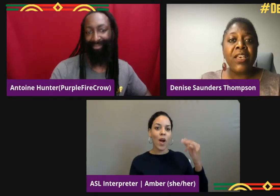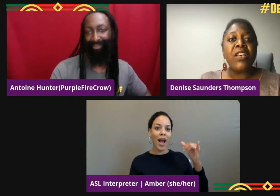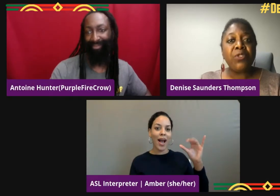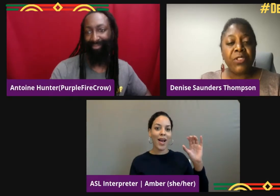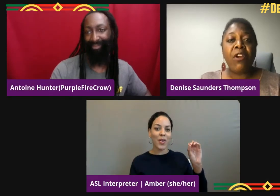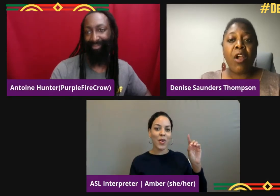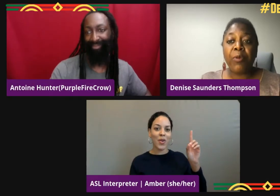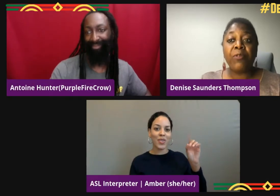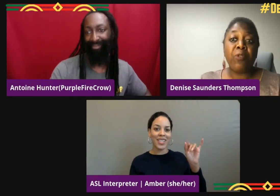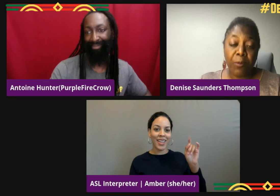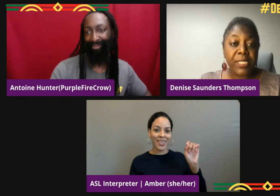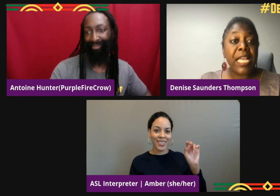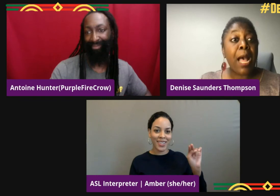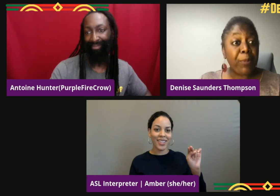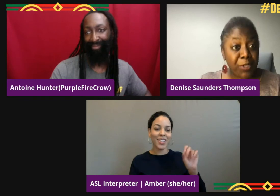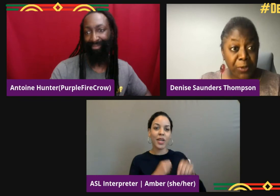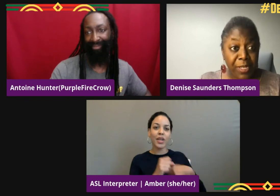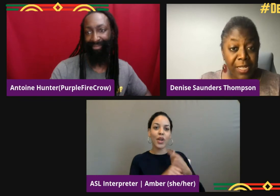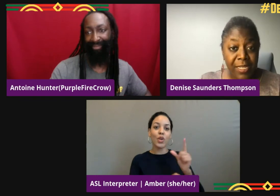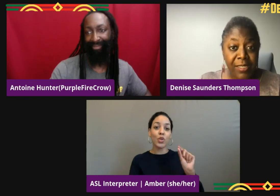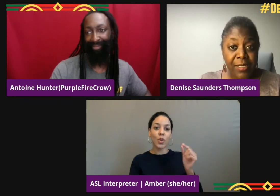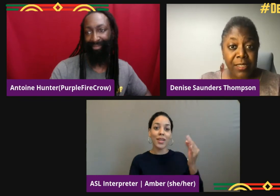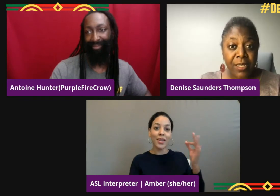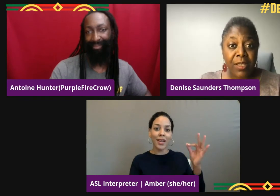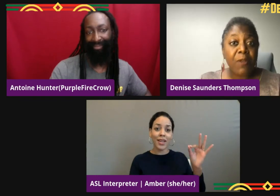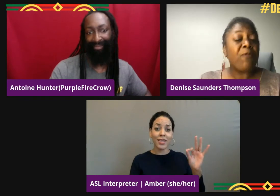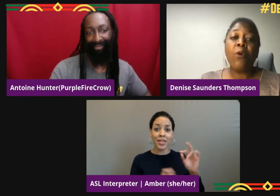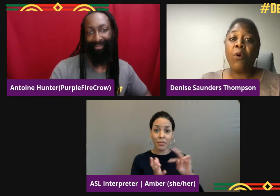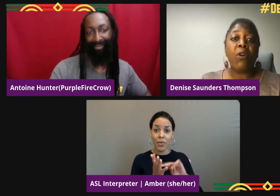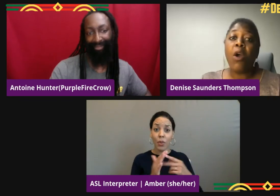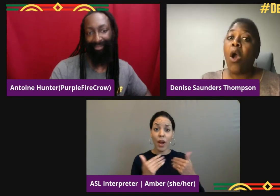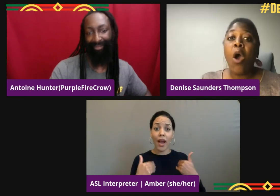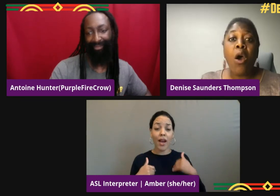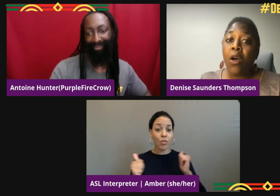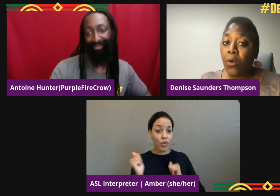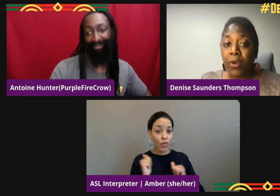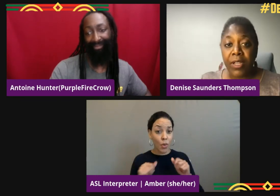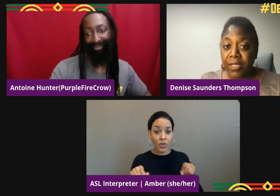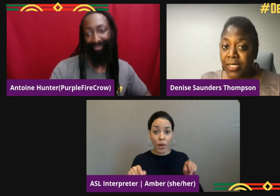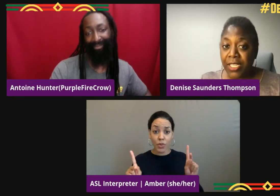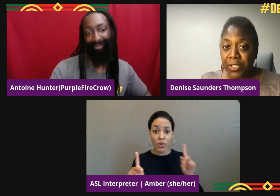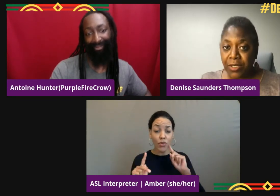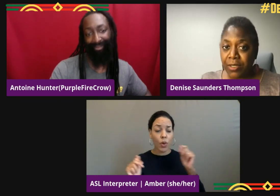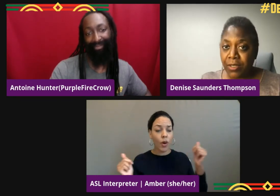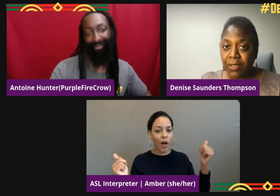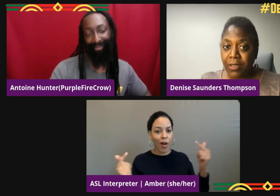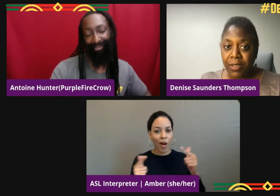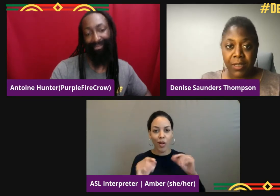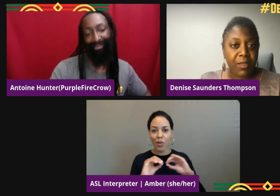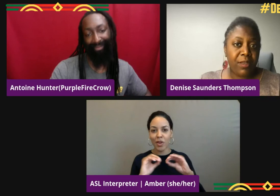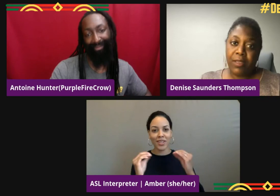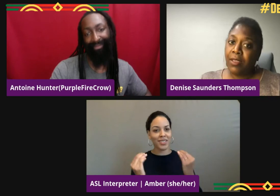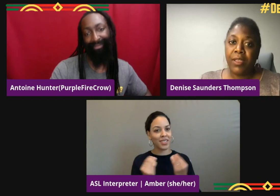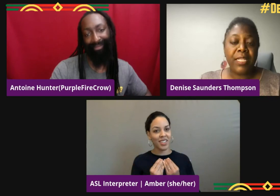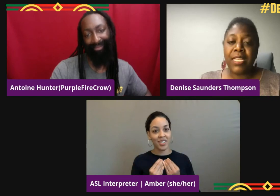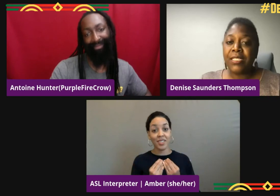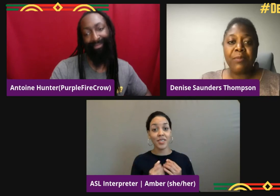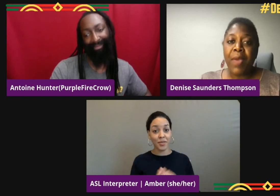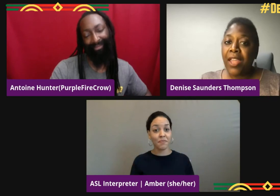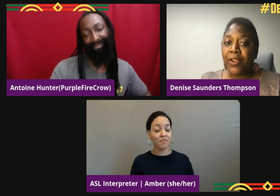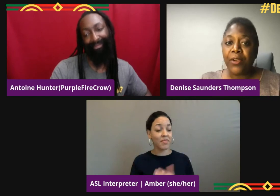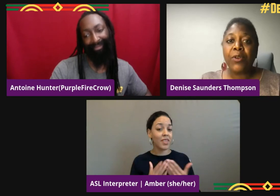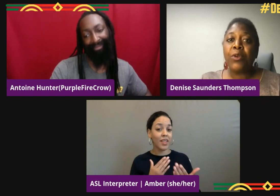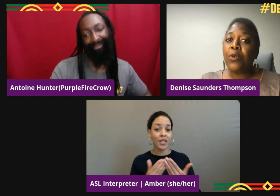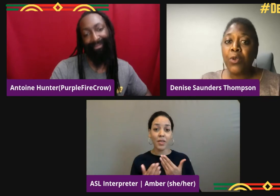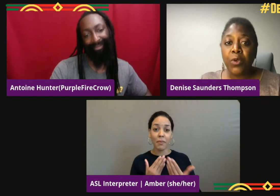2019. So there are performance opportunities for all organizations. It